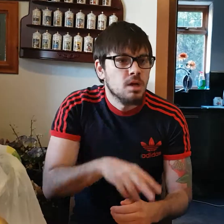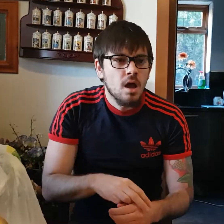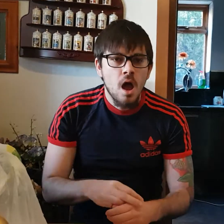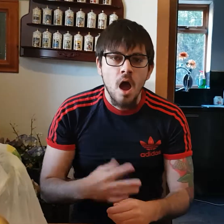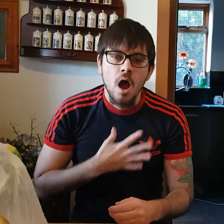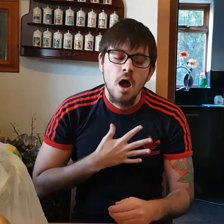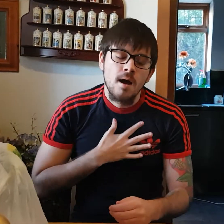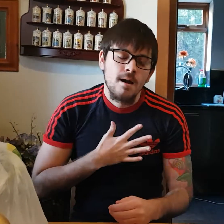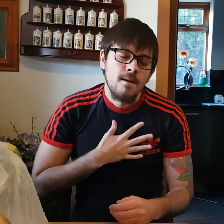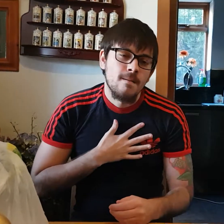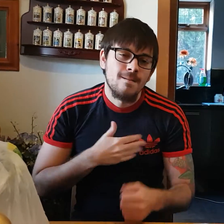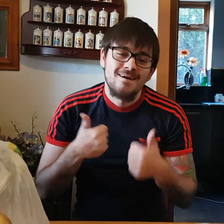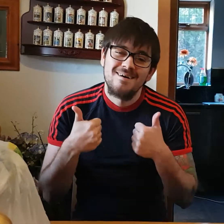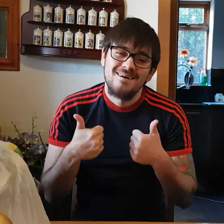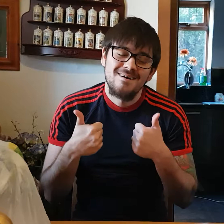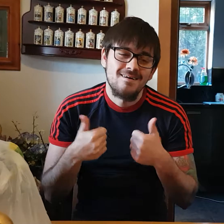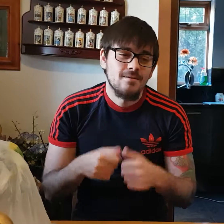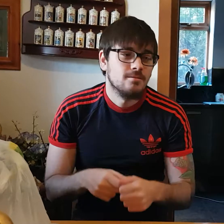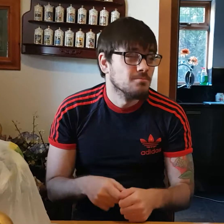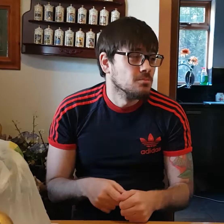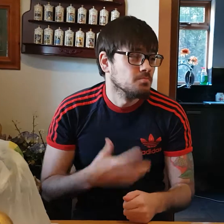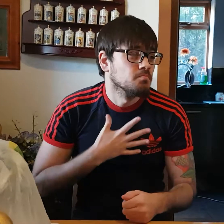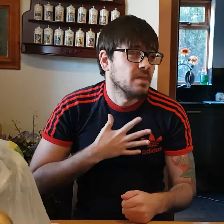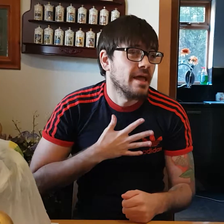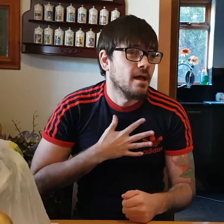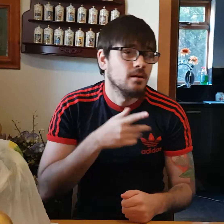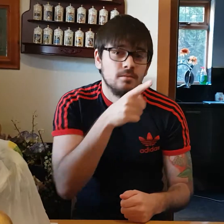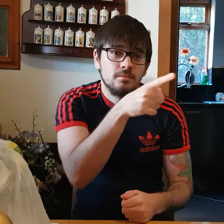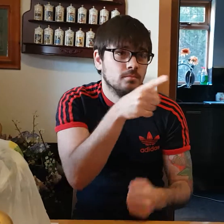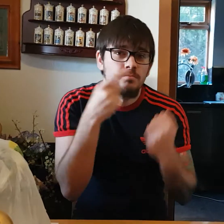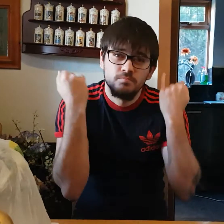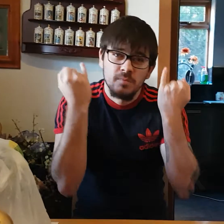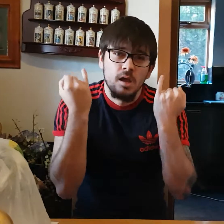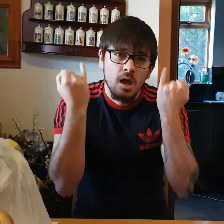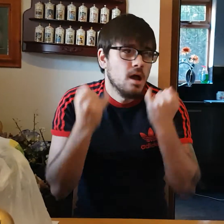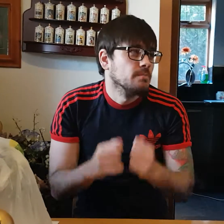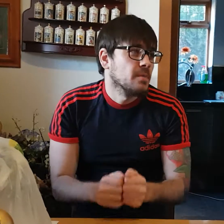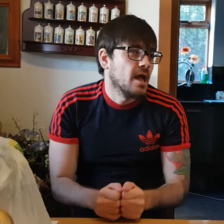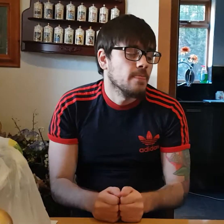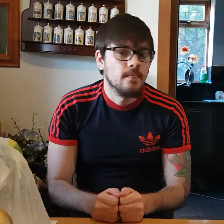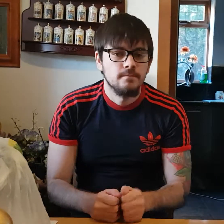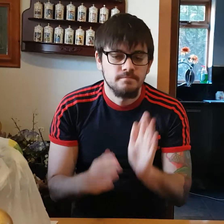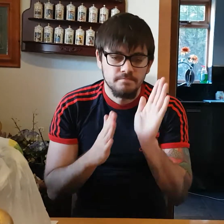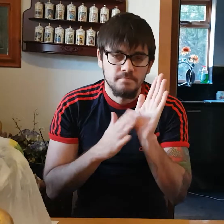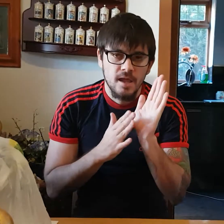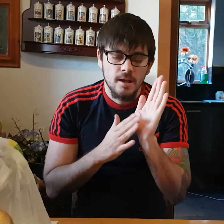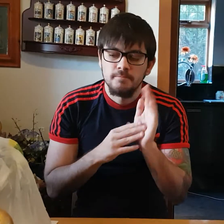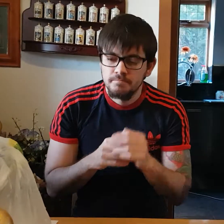look round and I really liked it. Derby, I really liked Derby.